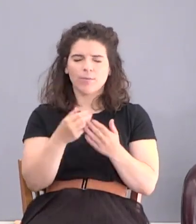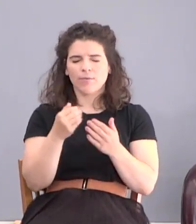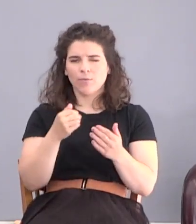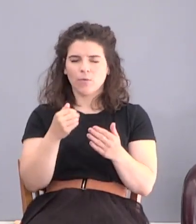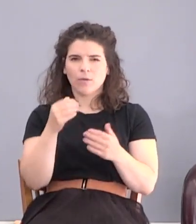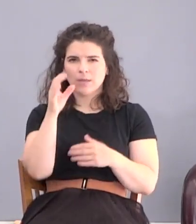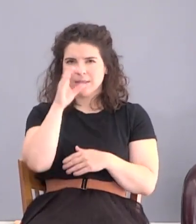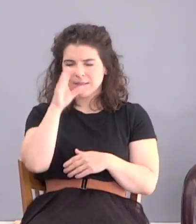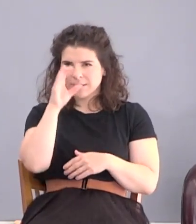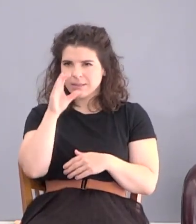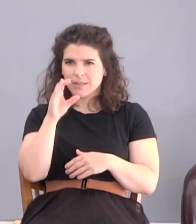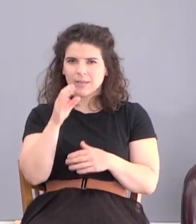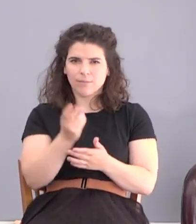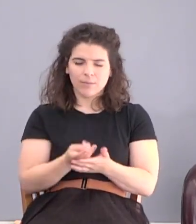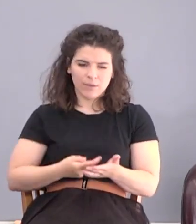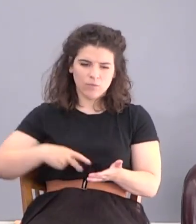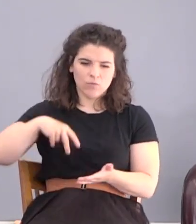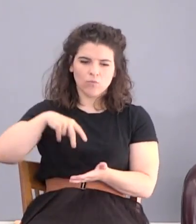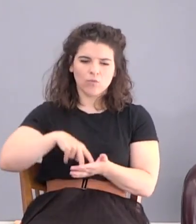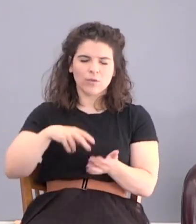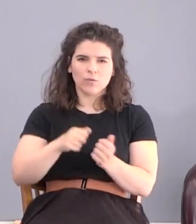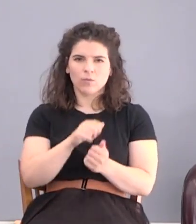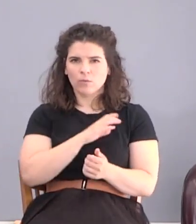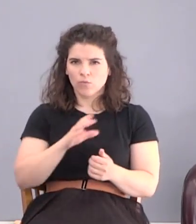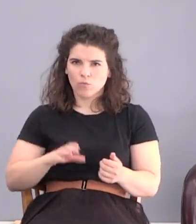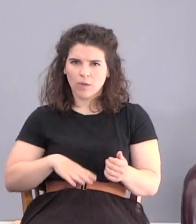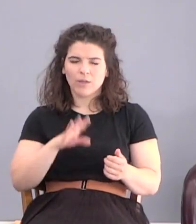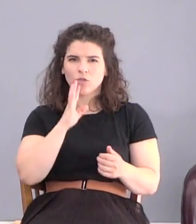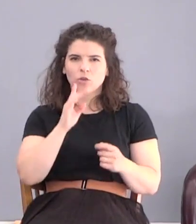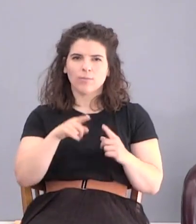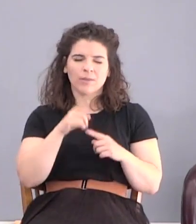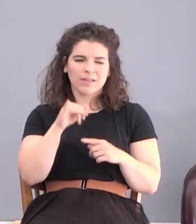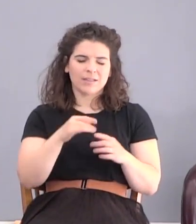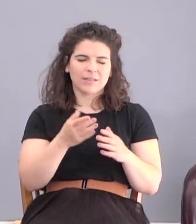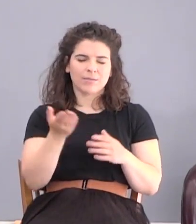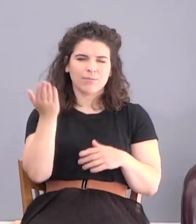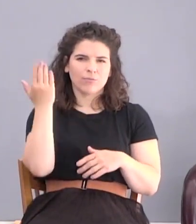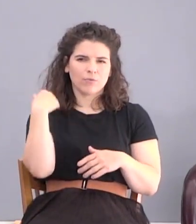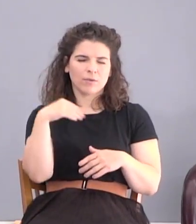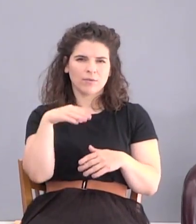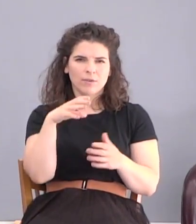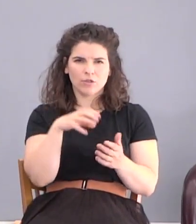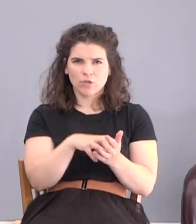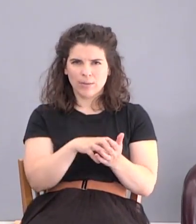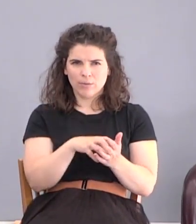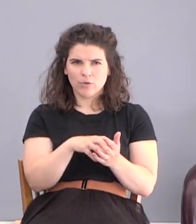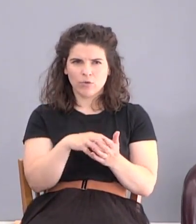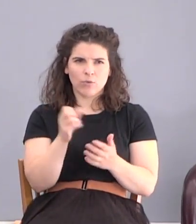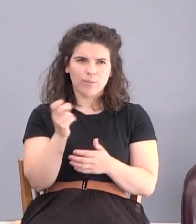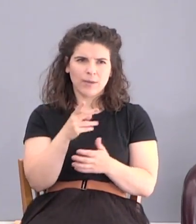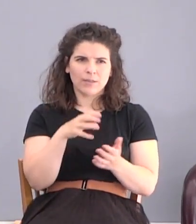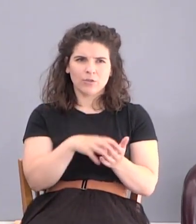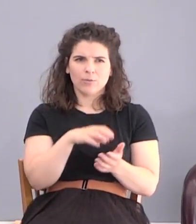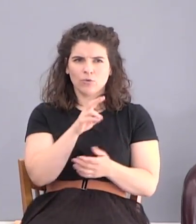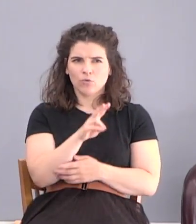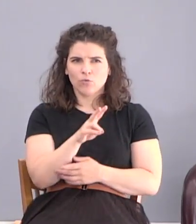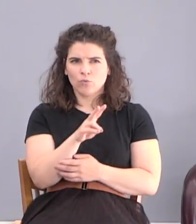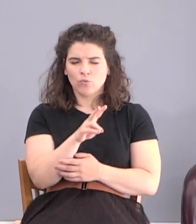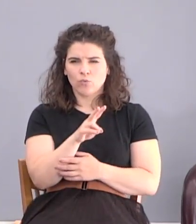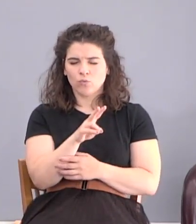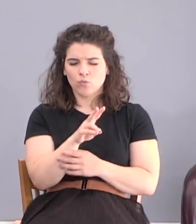seek, the being risen with Christ. Now, he talked about this the previous chapter, so turn over to chapter 2 and look at